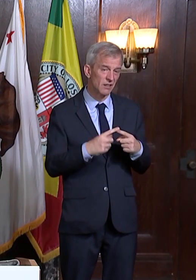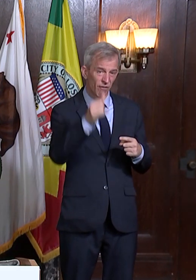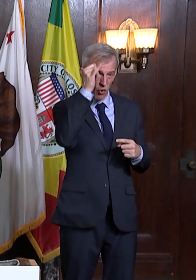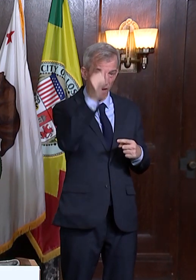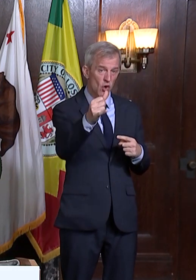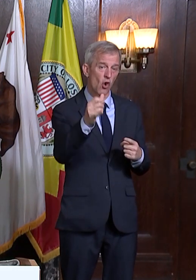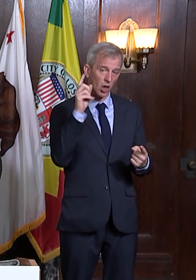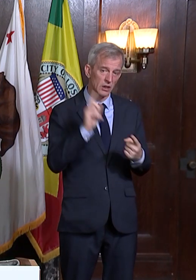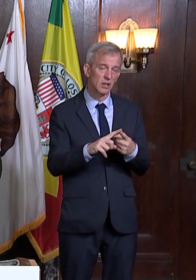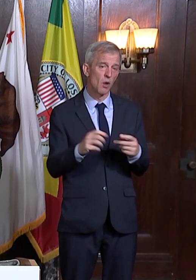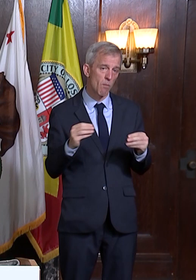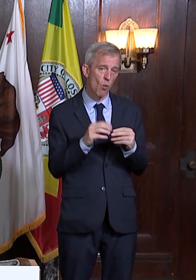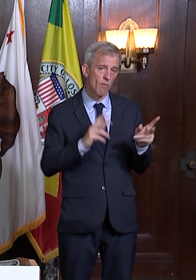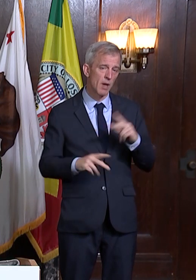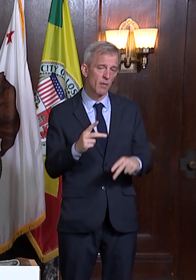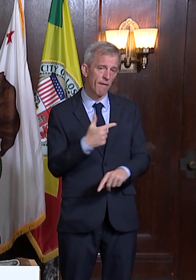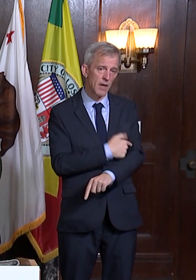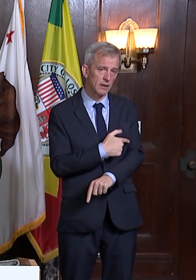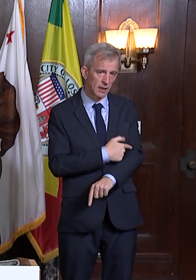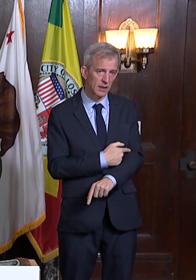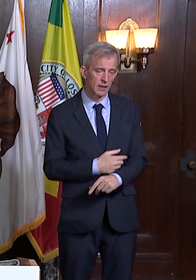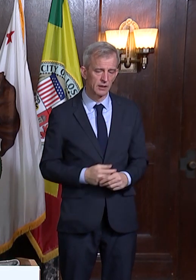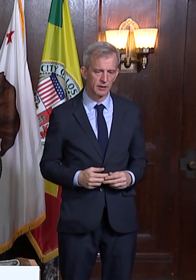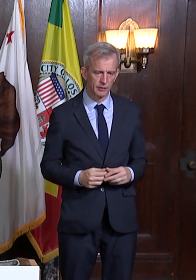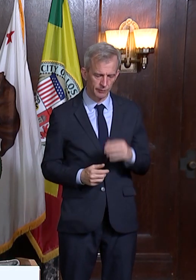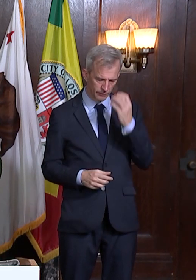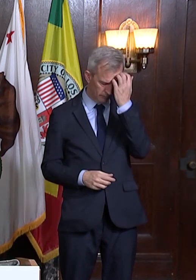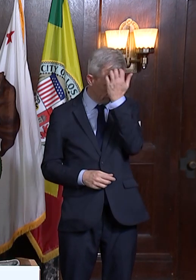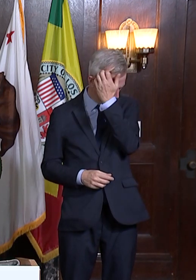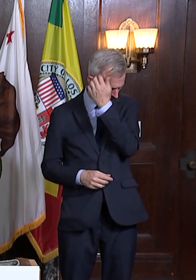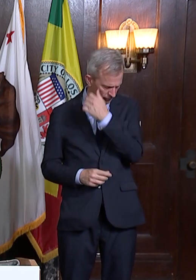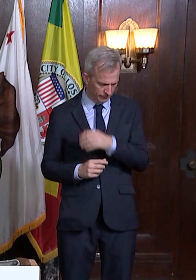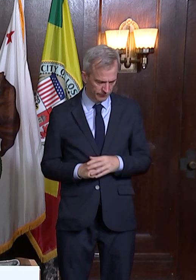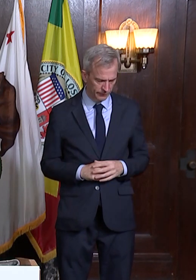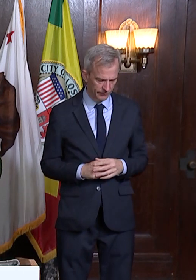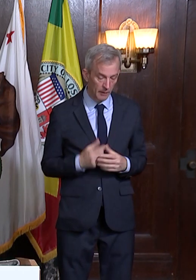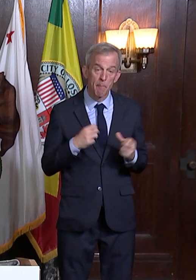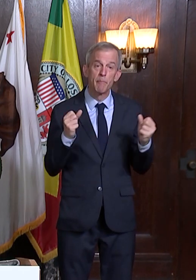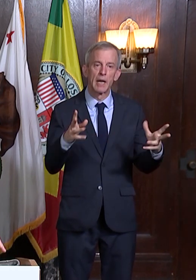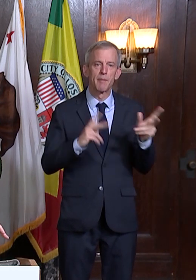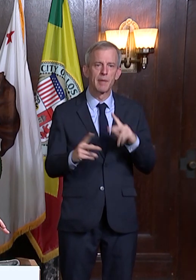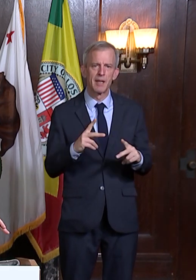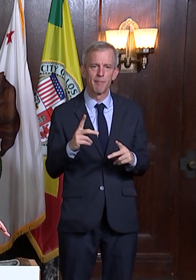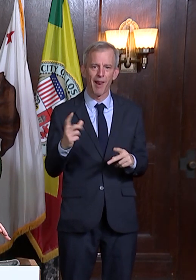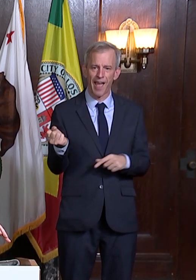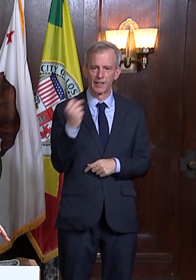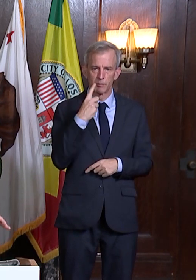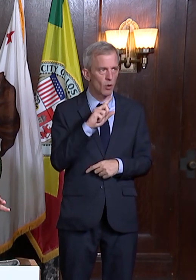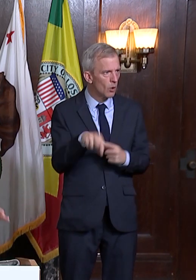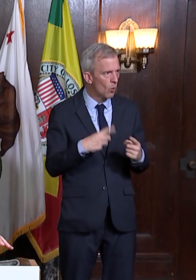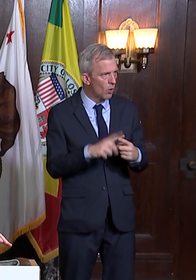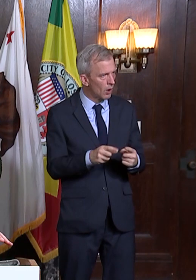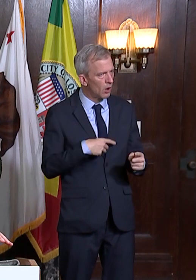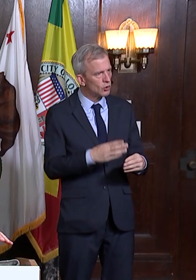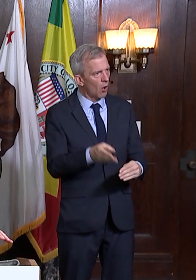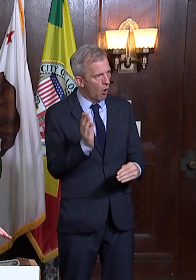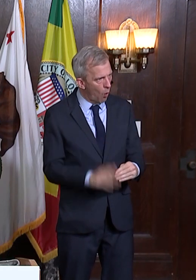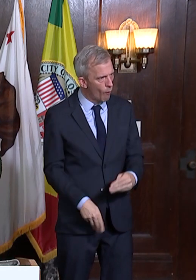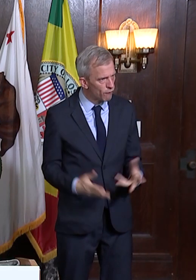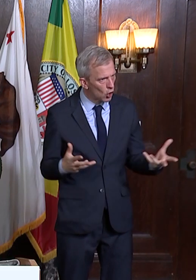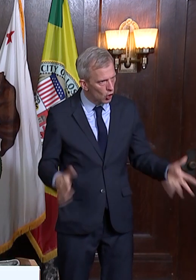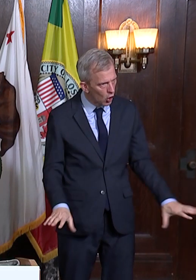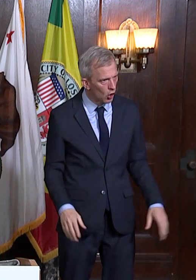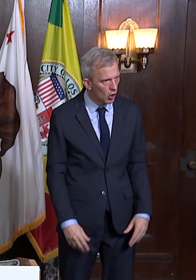little bit about that later, because so many people ask me, Mayor, when is this going to be over? We don't want to experience a relative lull in case